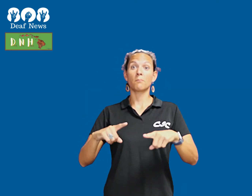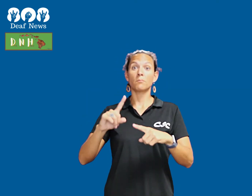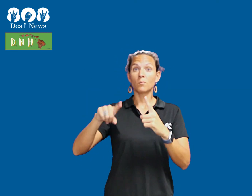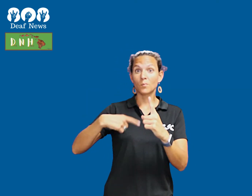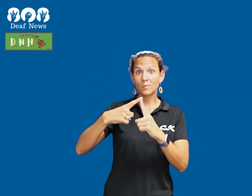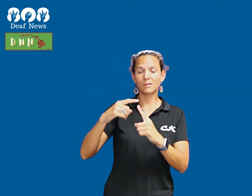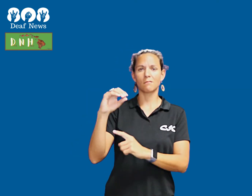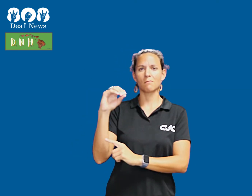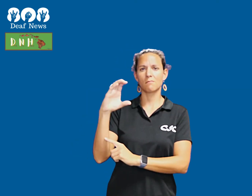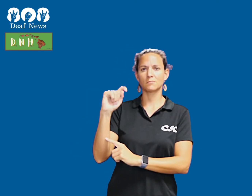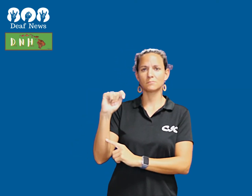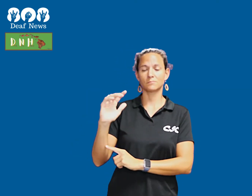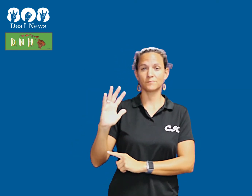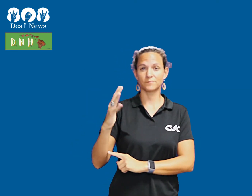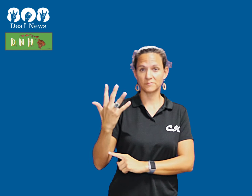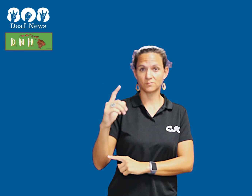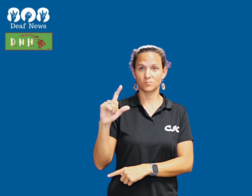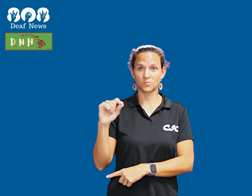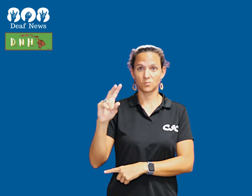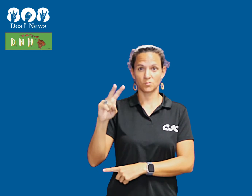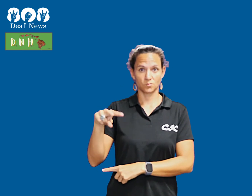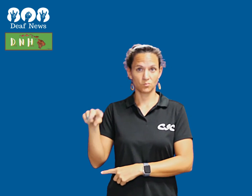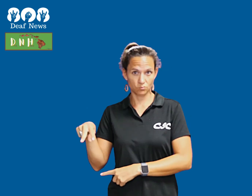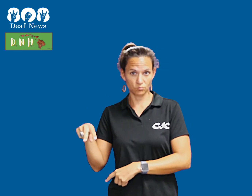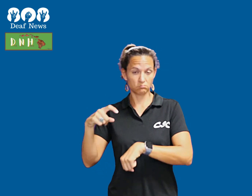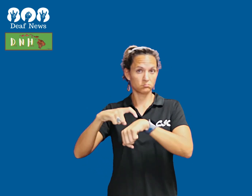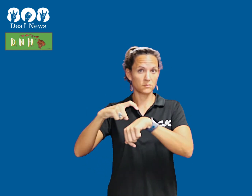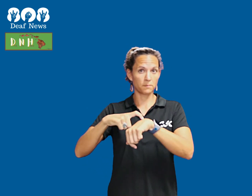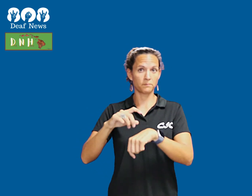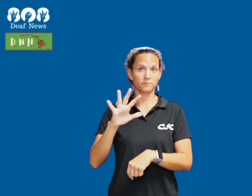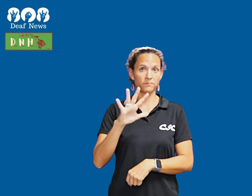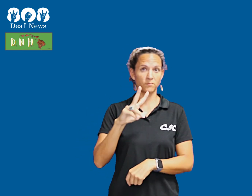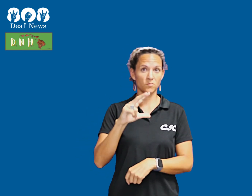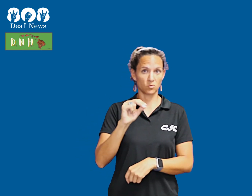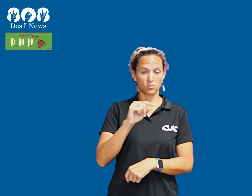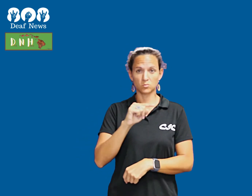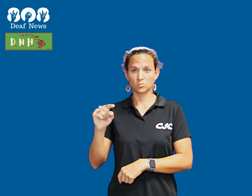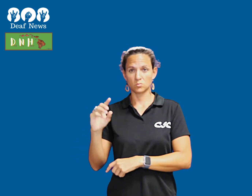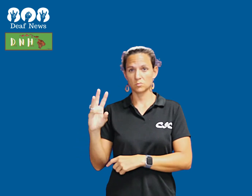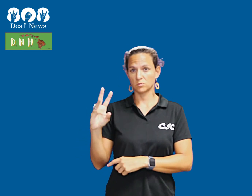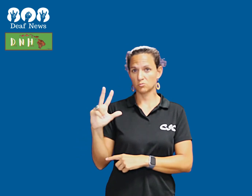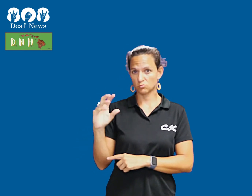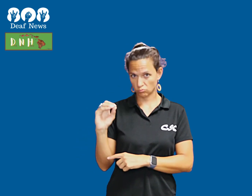on October 5th, 2022 at 5:30 to 6:30 on Zoom.